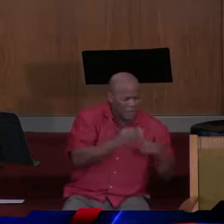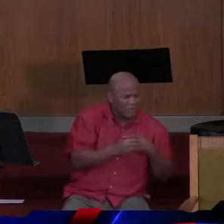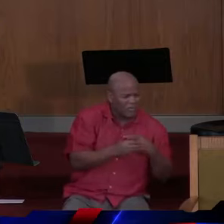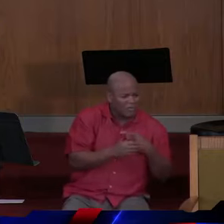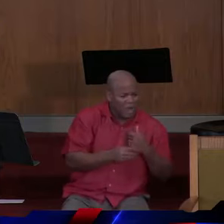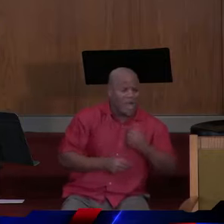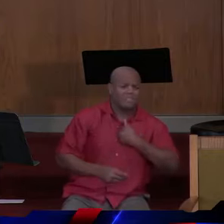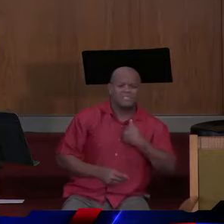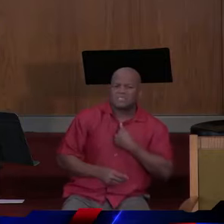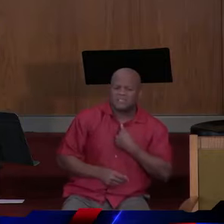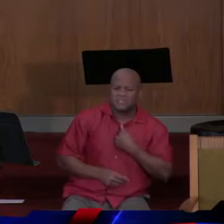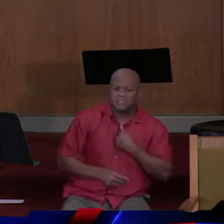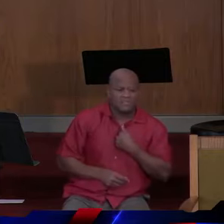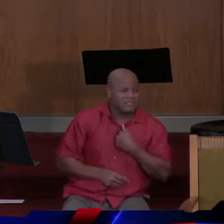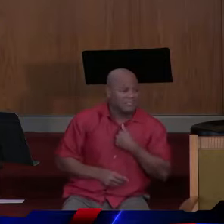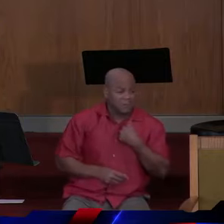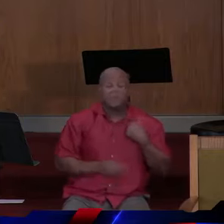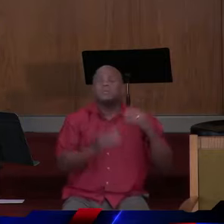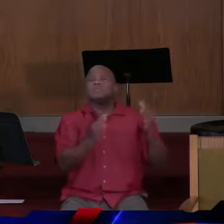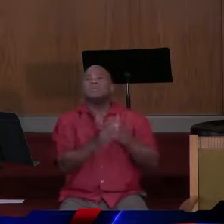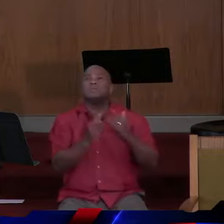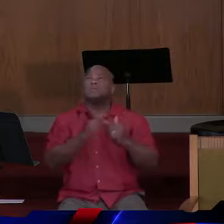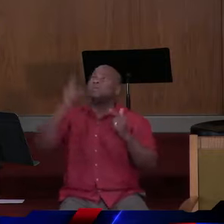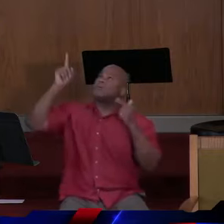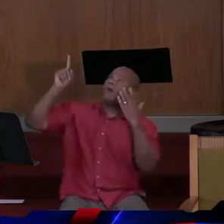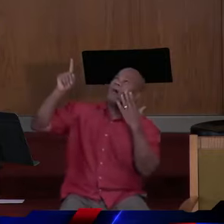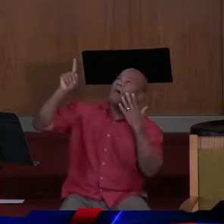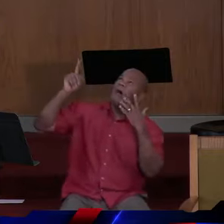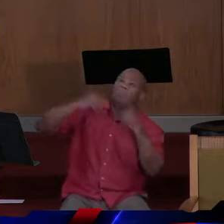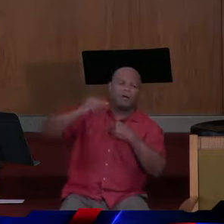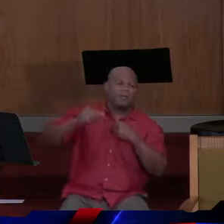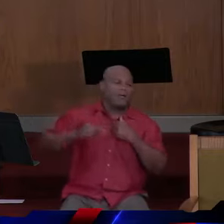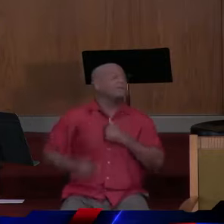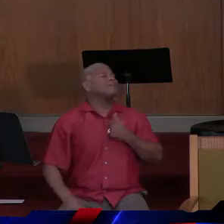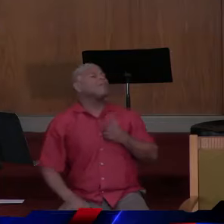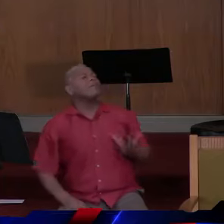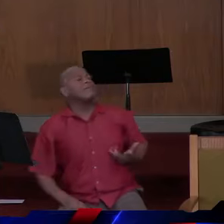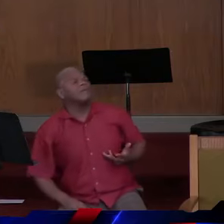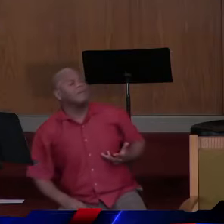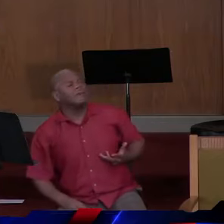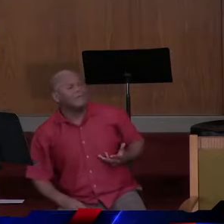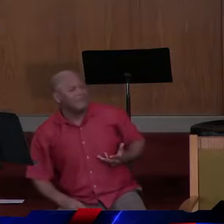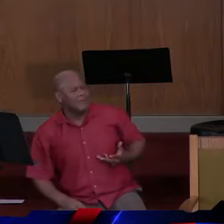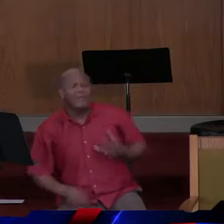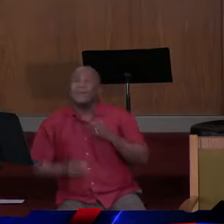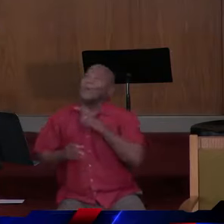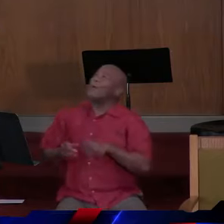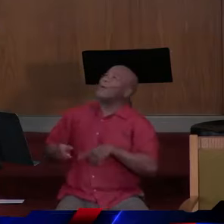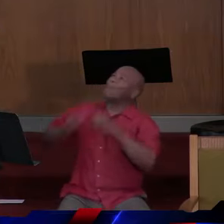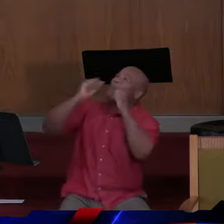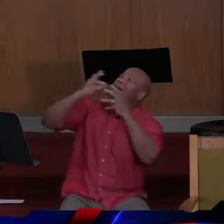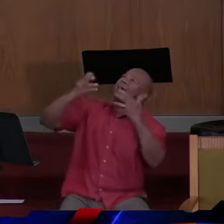us. I mean, we're singing to God about us. Bless me.